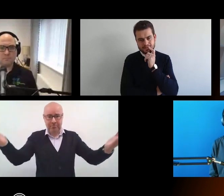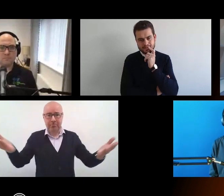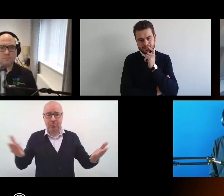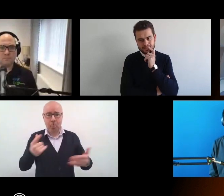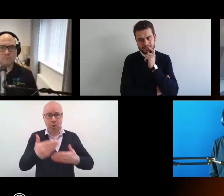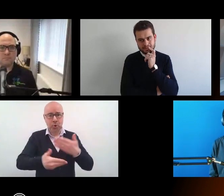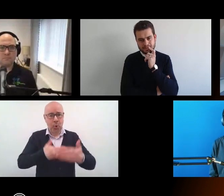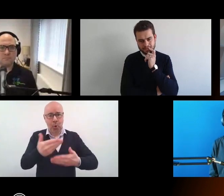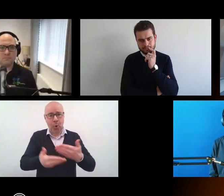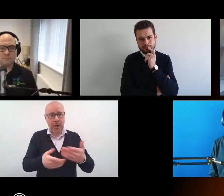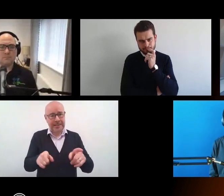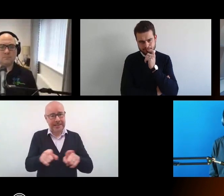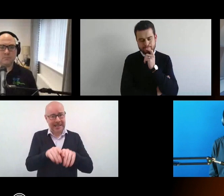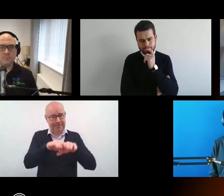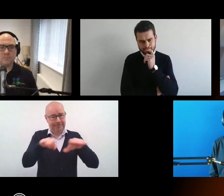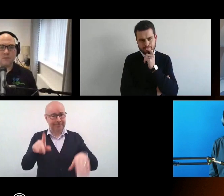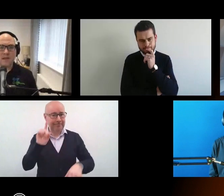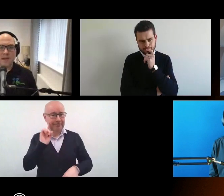way.